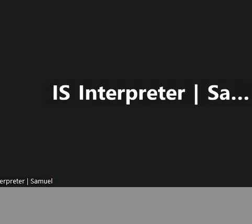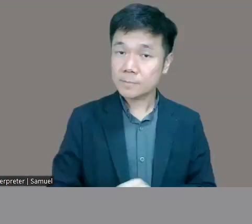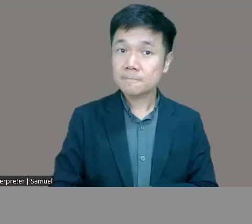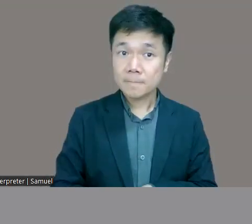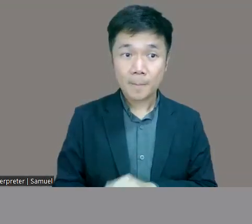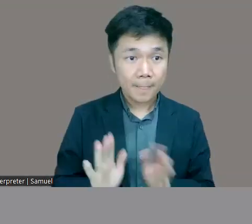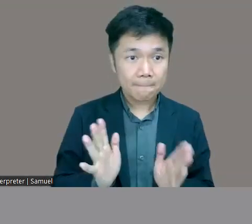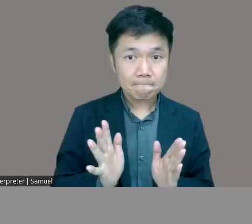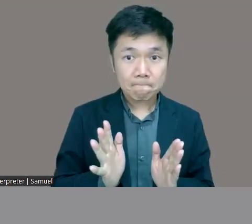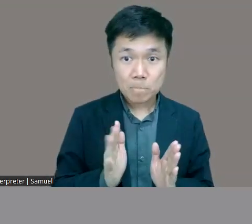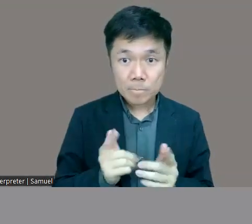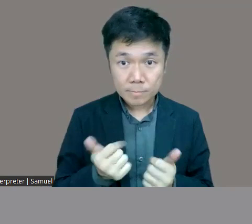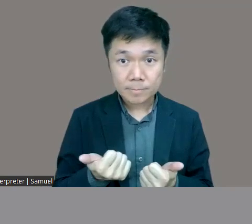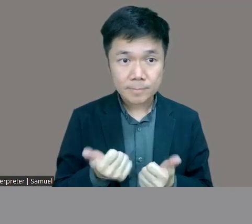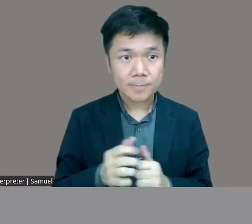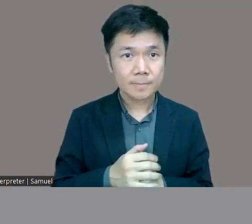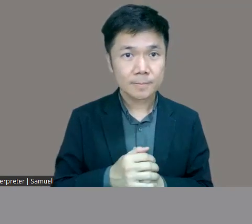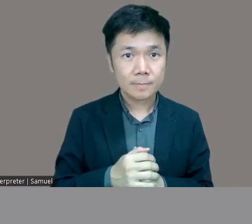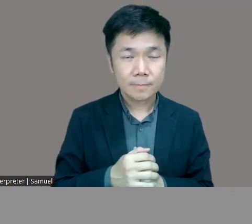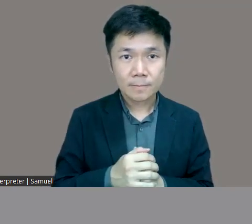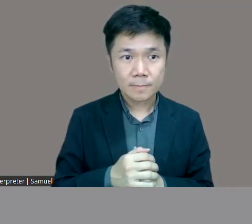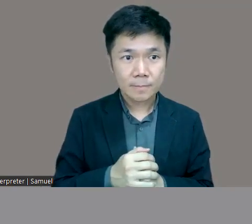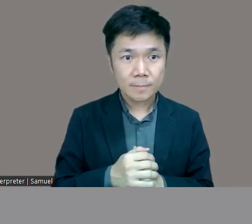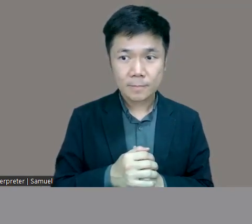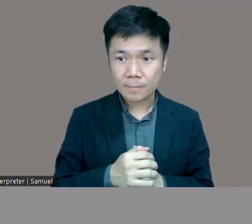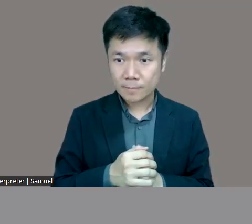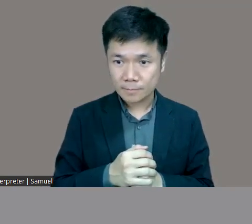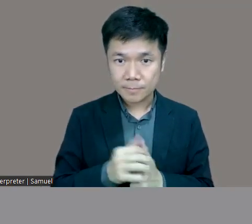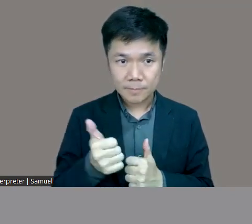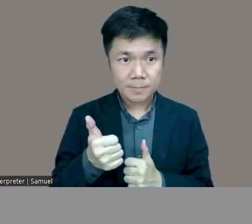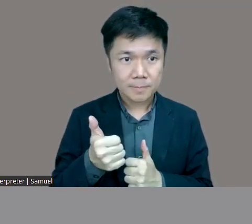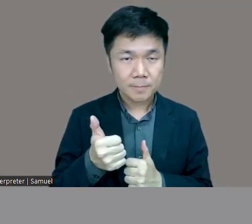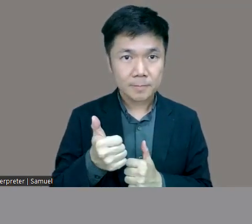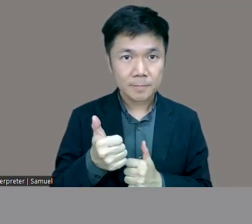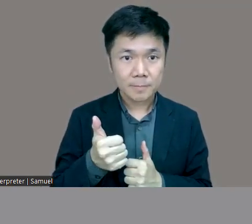Sorry, just a second. All right, no problem, take your time.